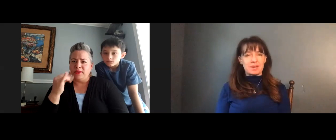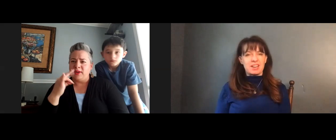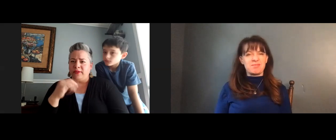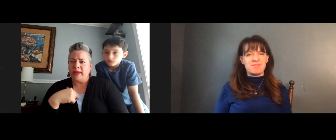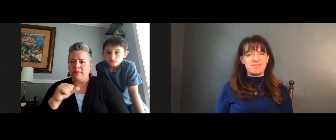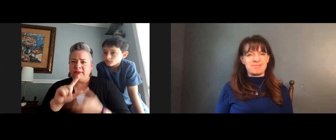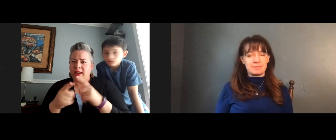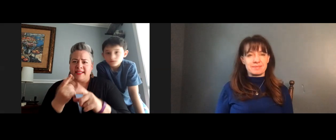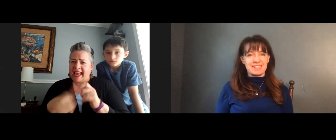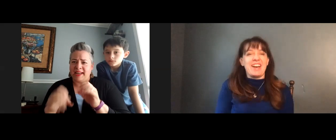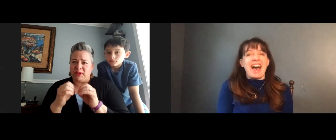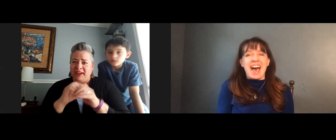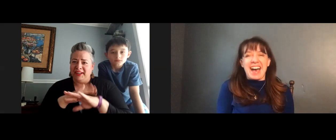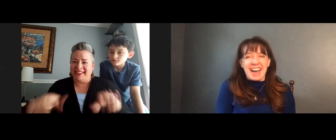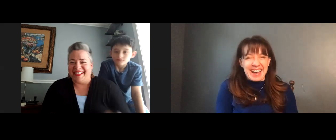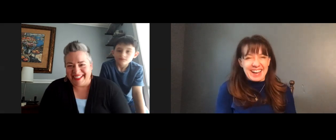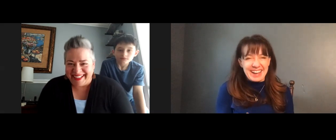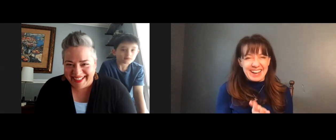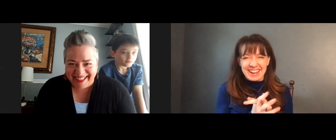i don't know if we can be friends anymore